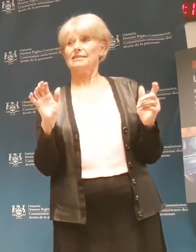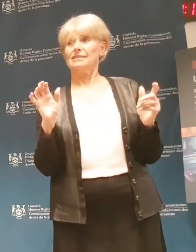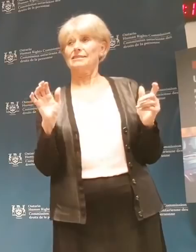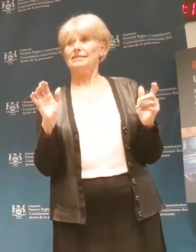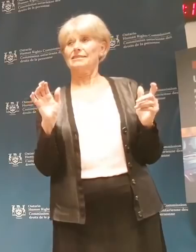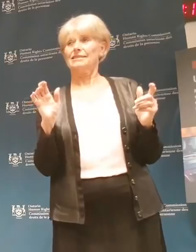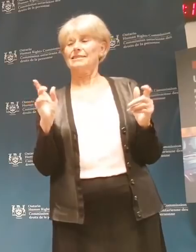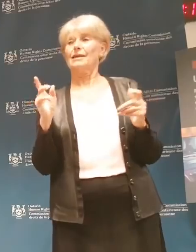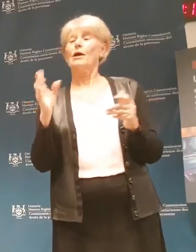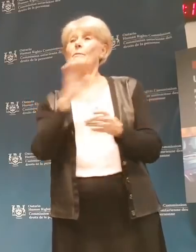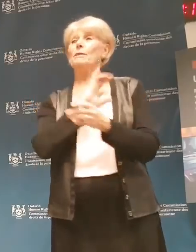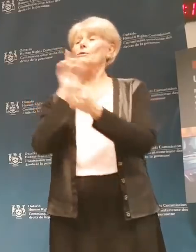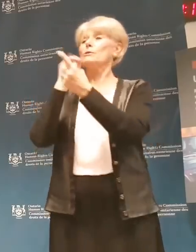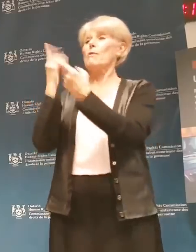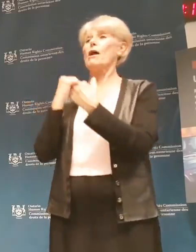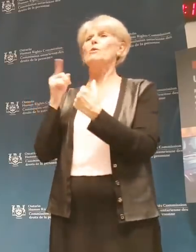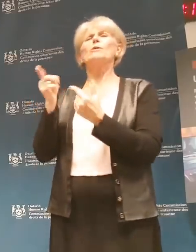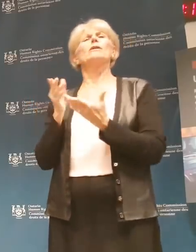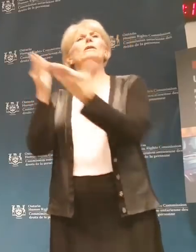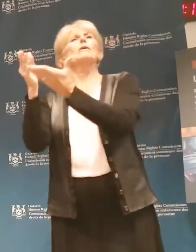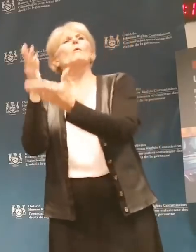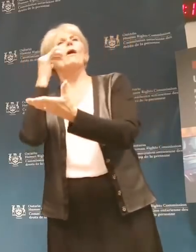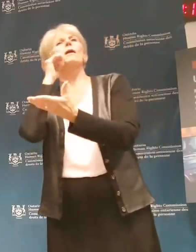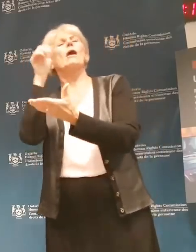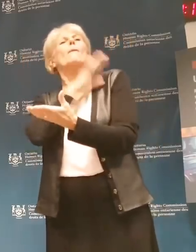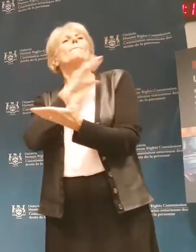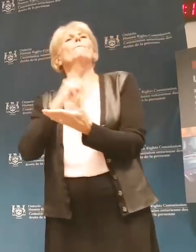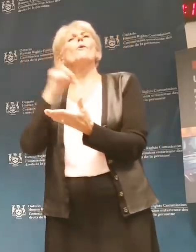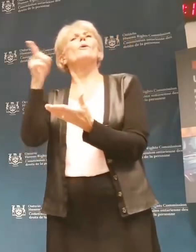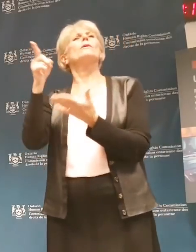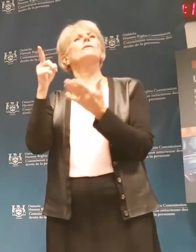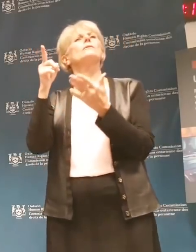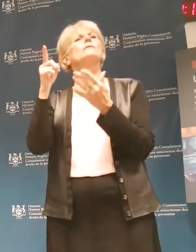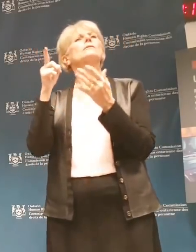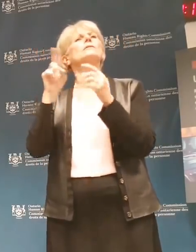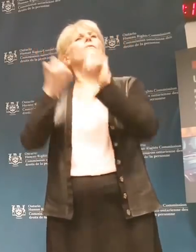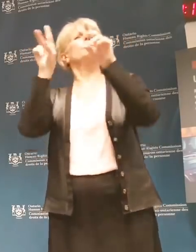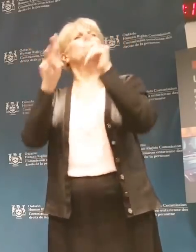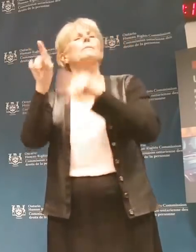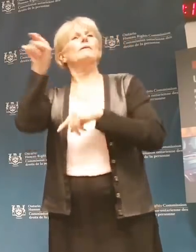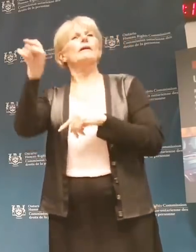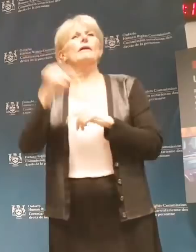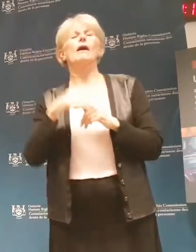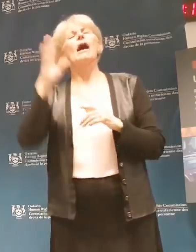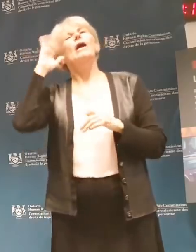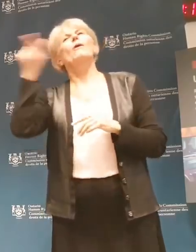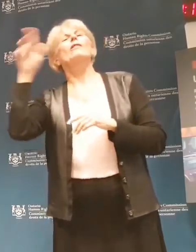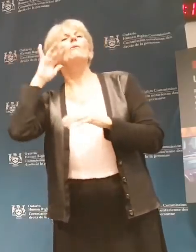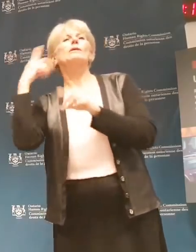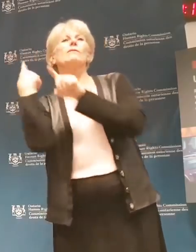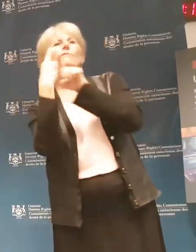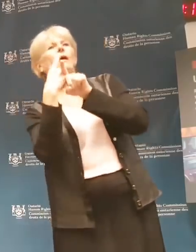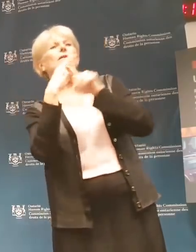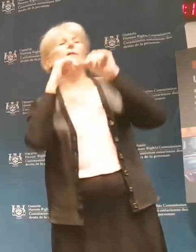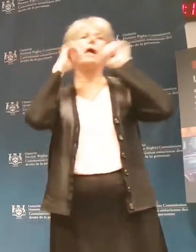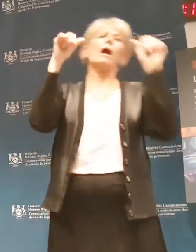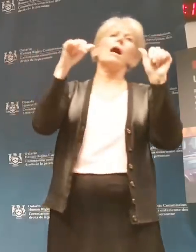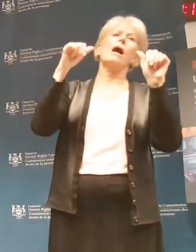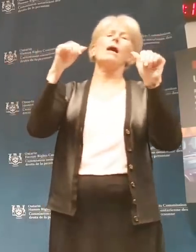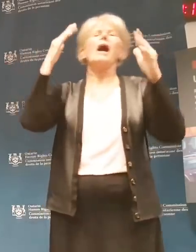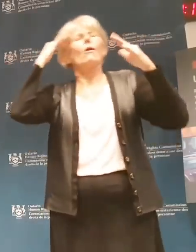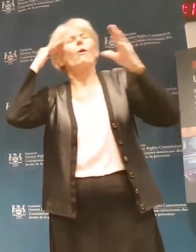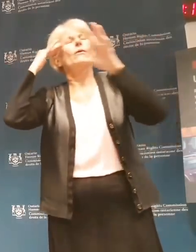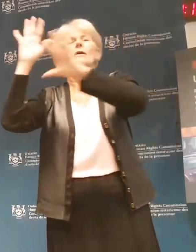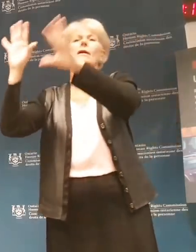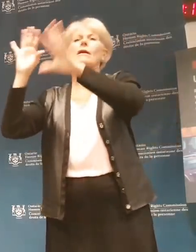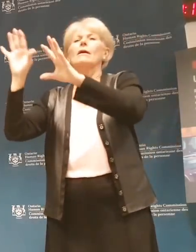get responsible for the police force, which Anna said, they're going to be on the defensive. They're going to deny, throw